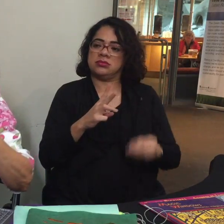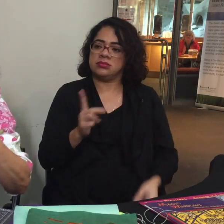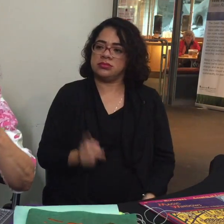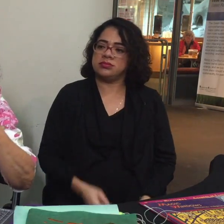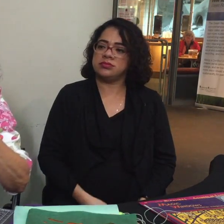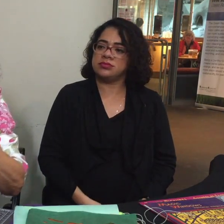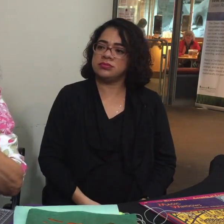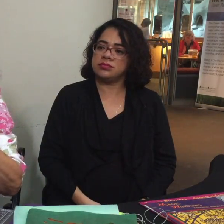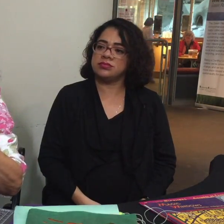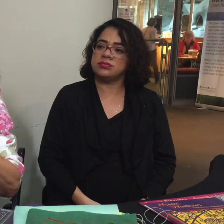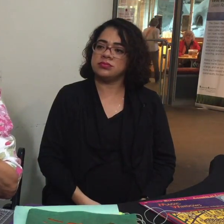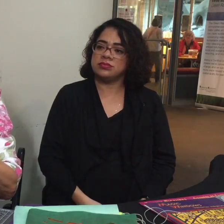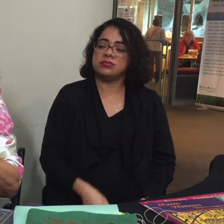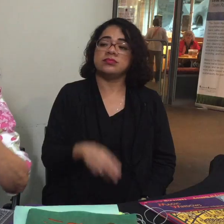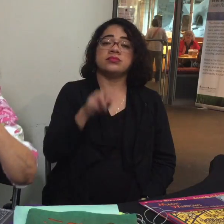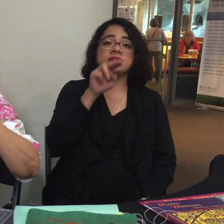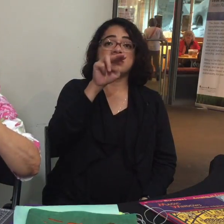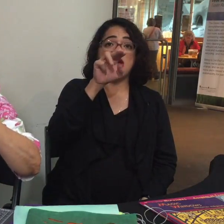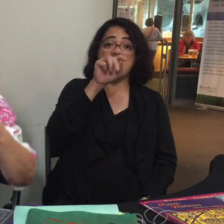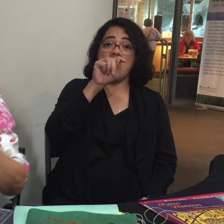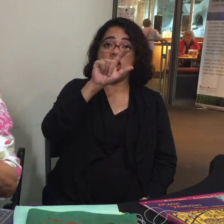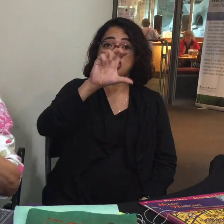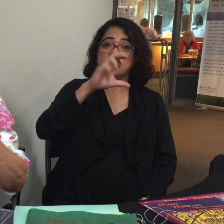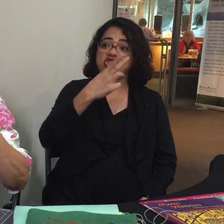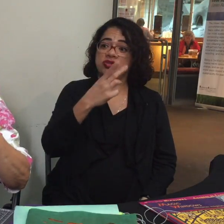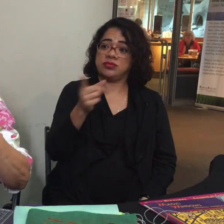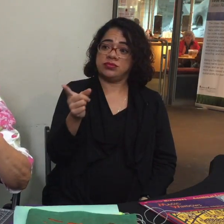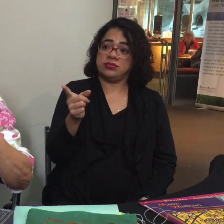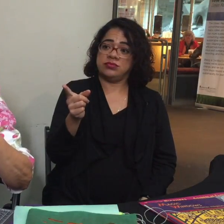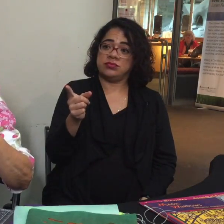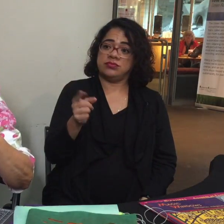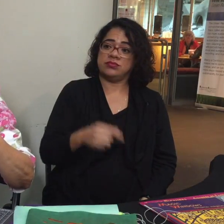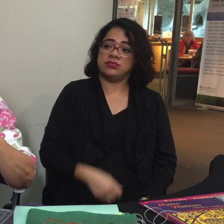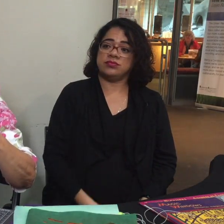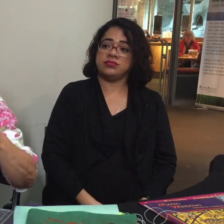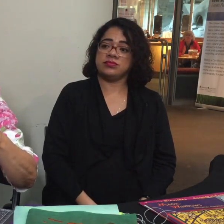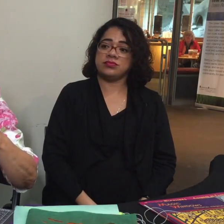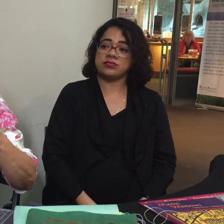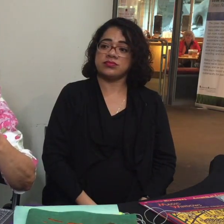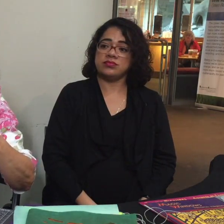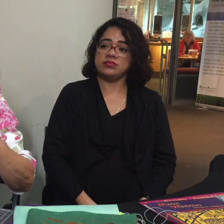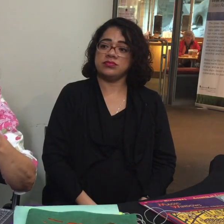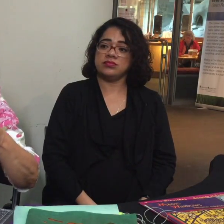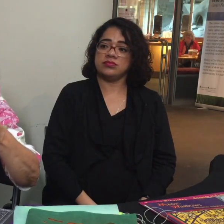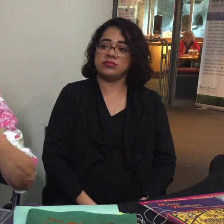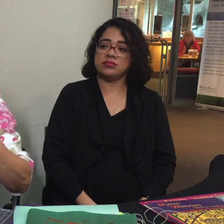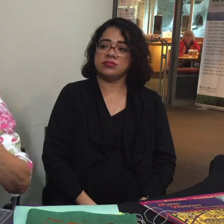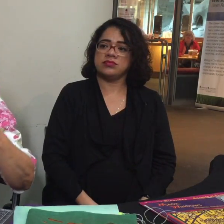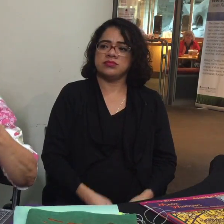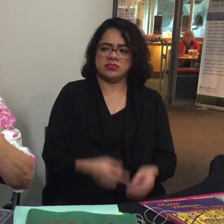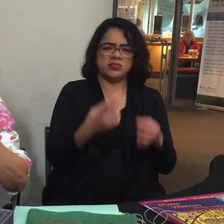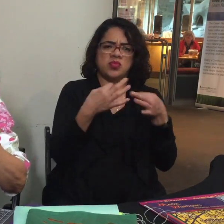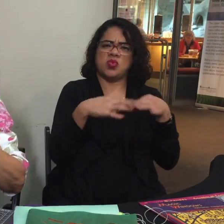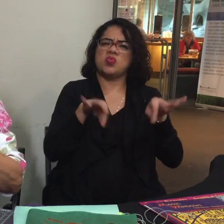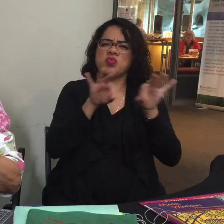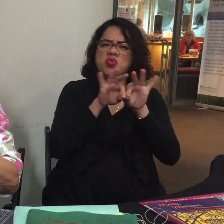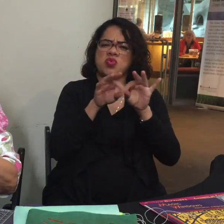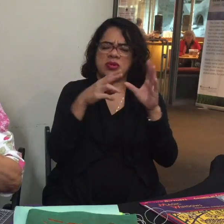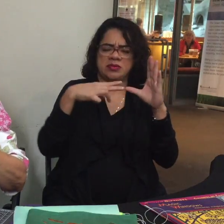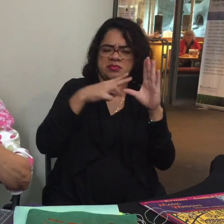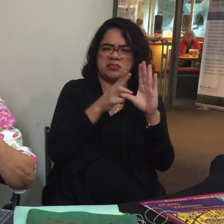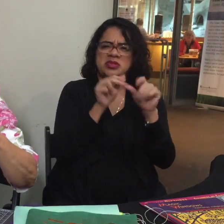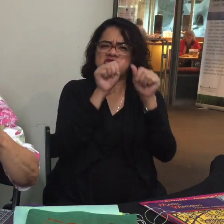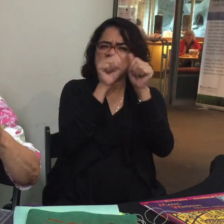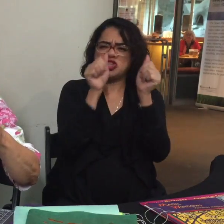cut another notch. And really, it doesn't matter what you cut, what shape of a notch, it'll work because